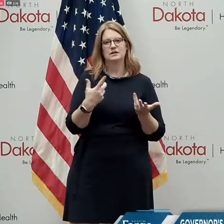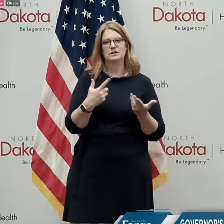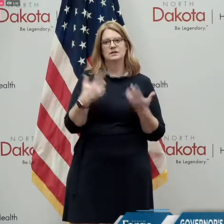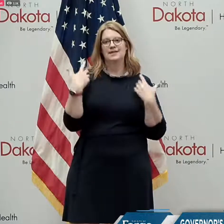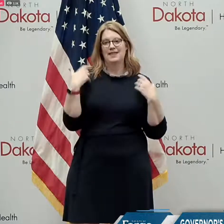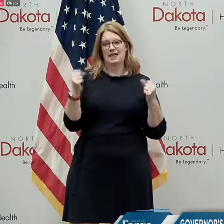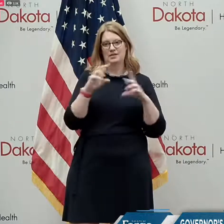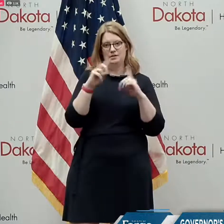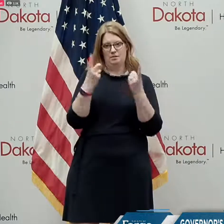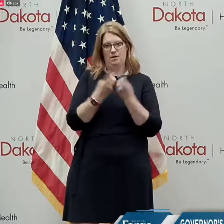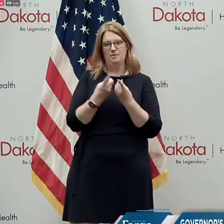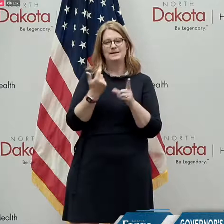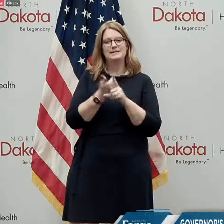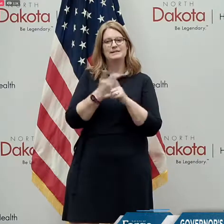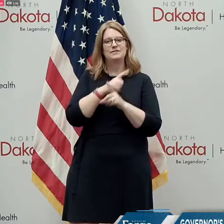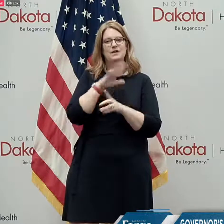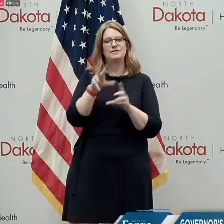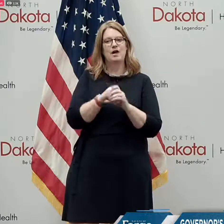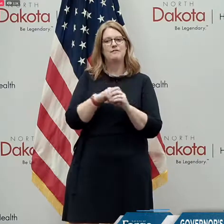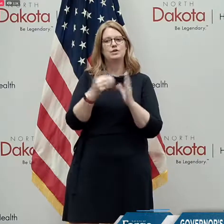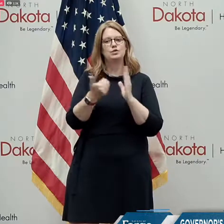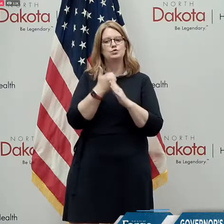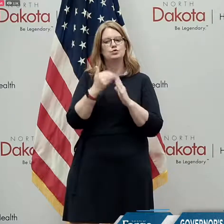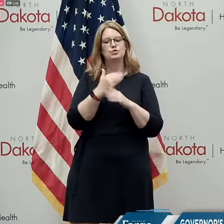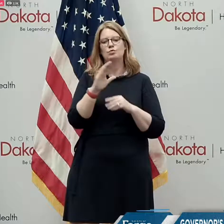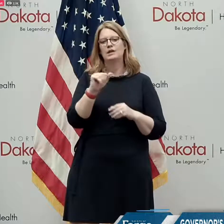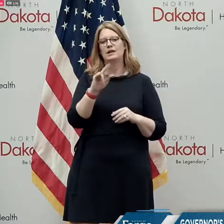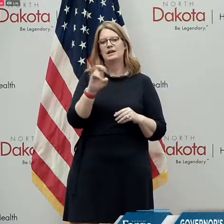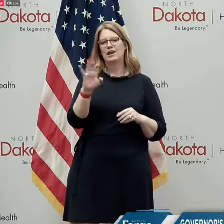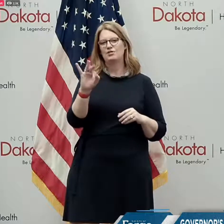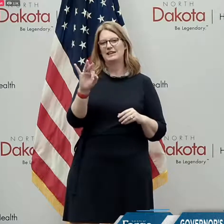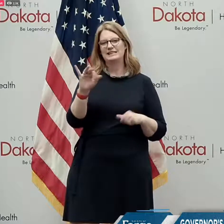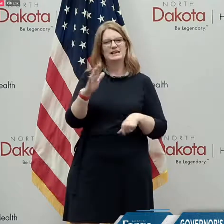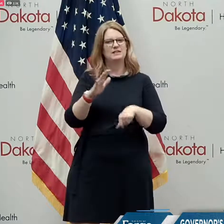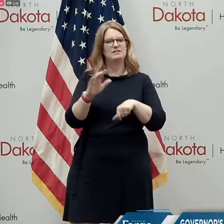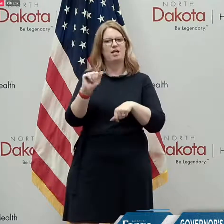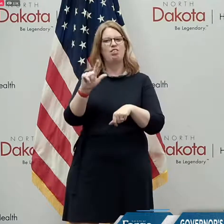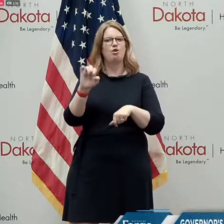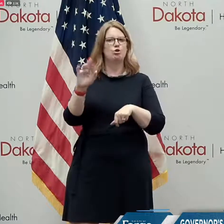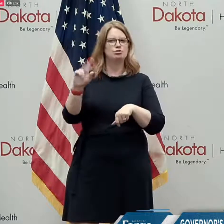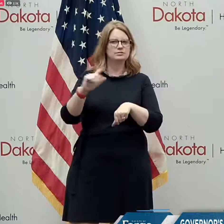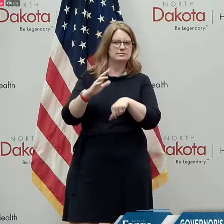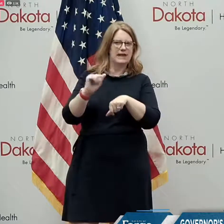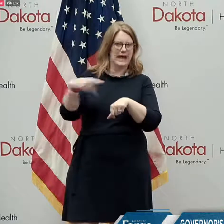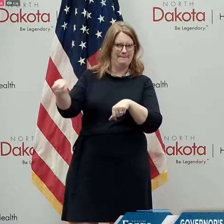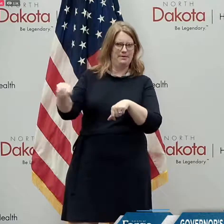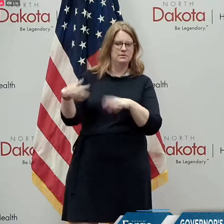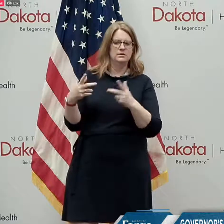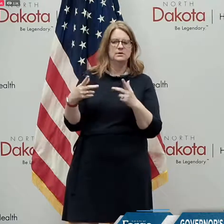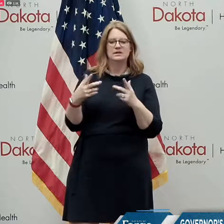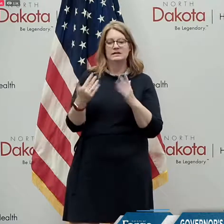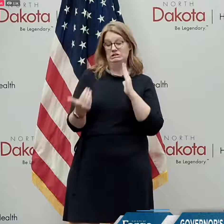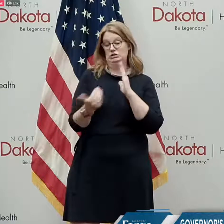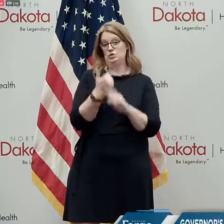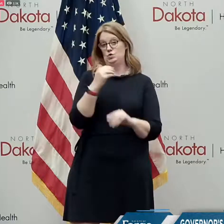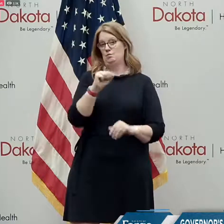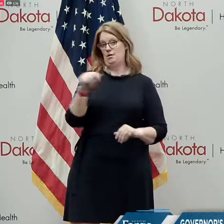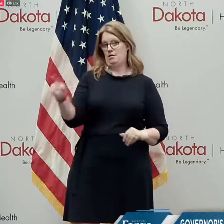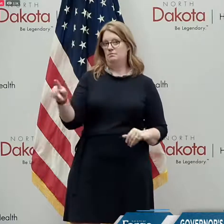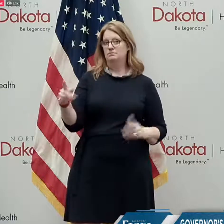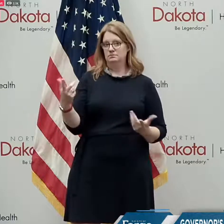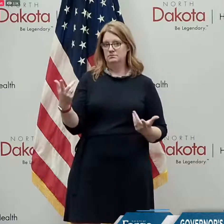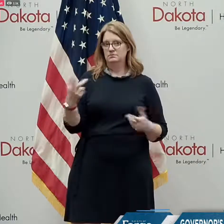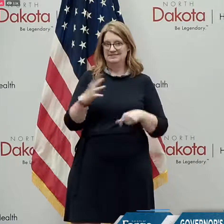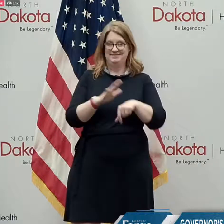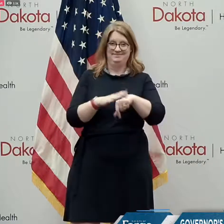Health Department is involved in launching a new Care19 alert app. This is a new tool, an entirely new app designed to